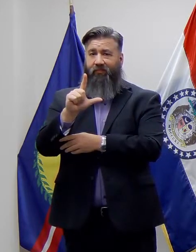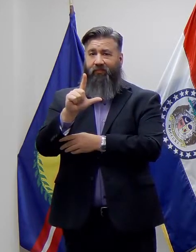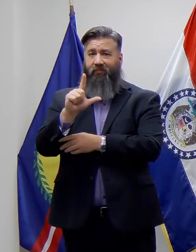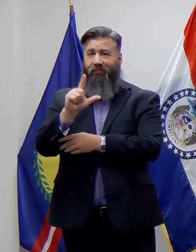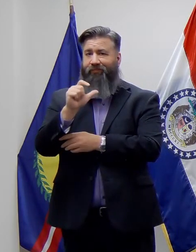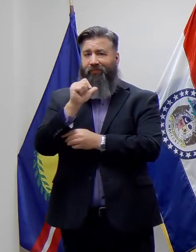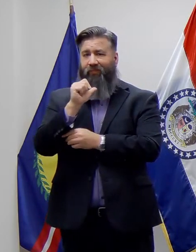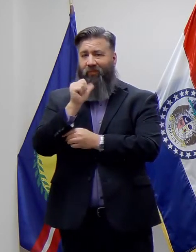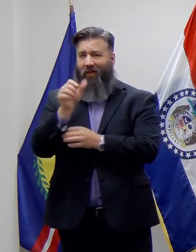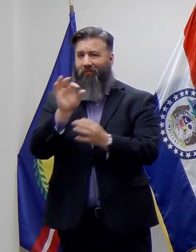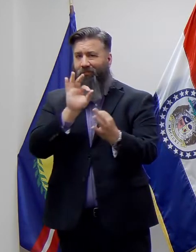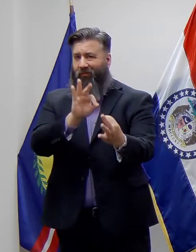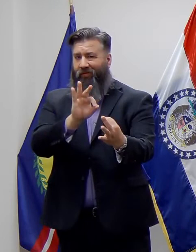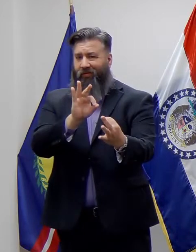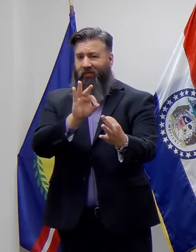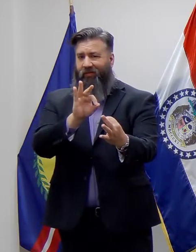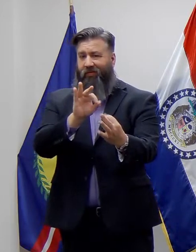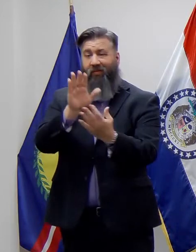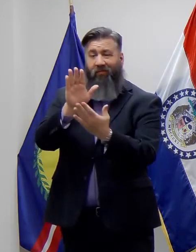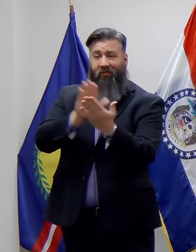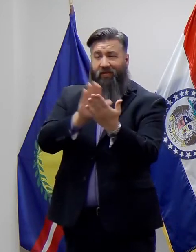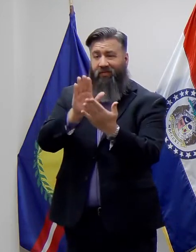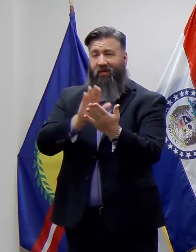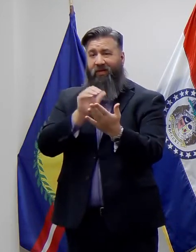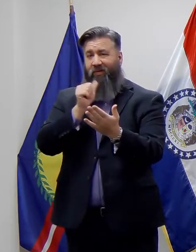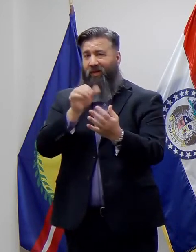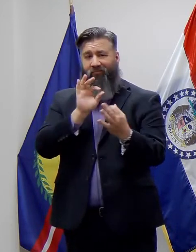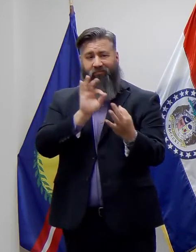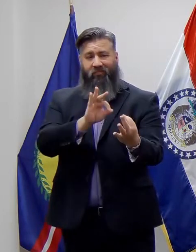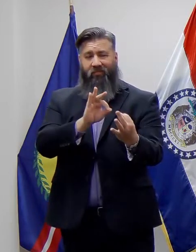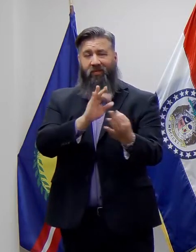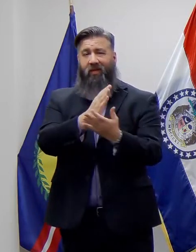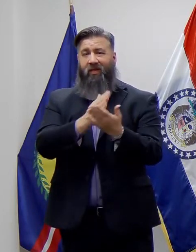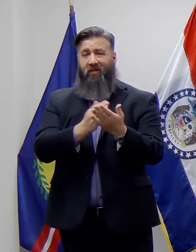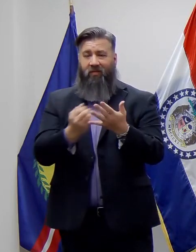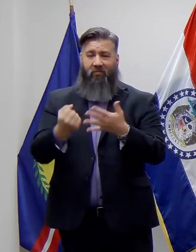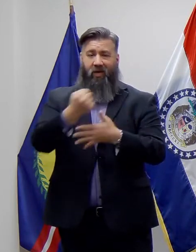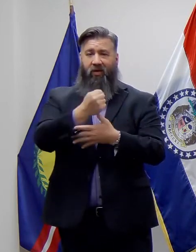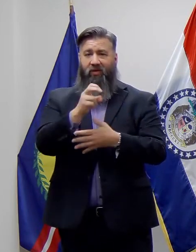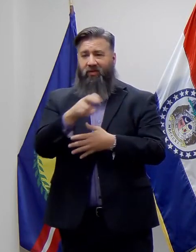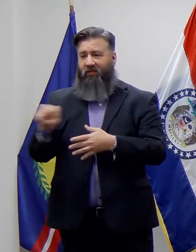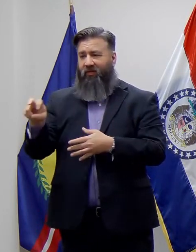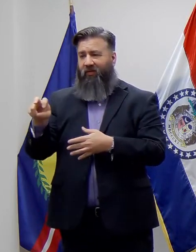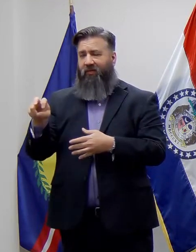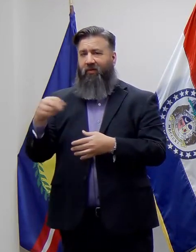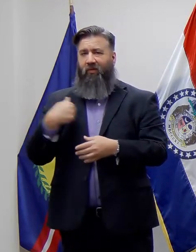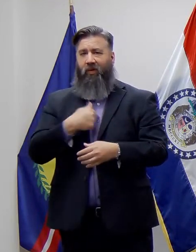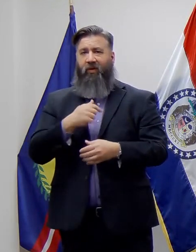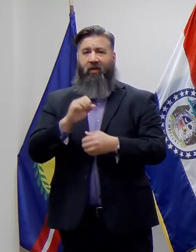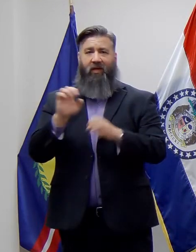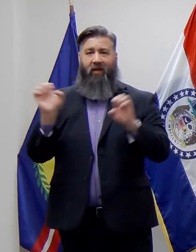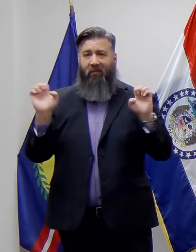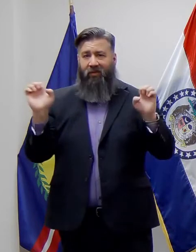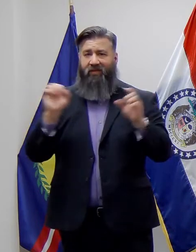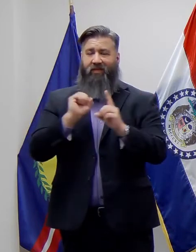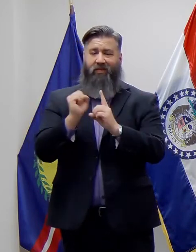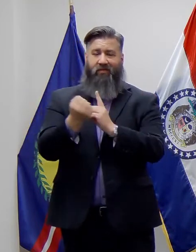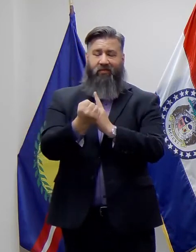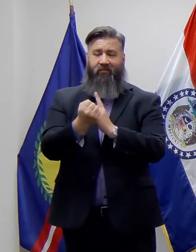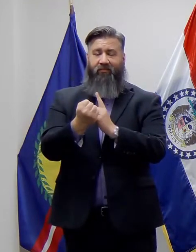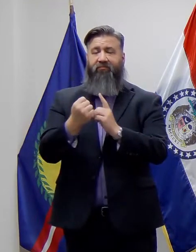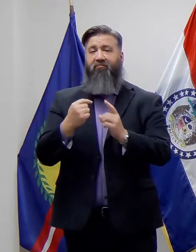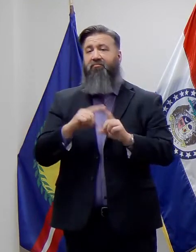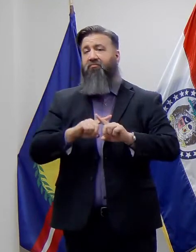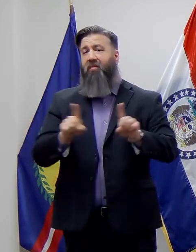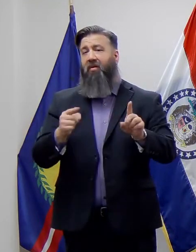not optimized. In-person meetings weren't optimized, and some of our priorities shifted. We were in an emergency setting. But we